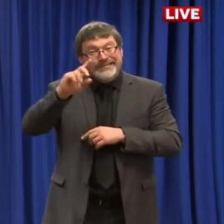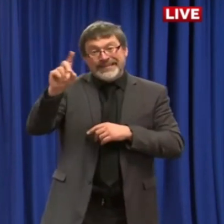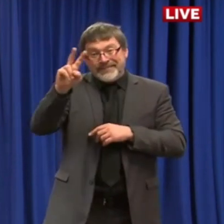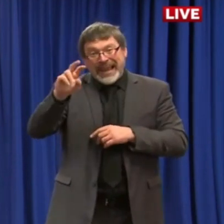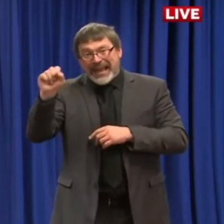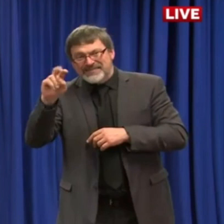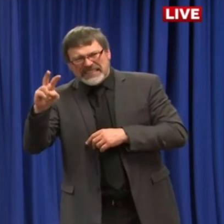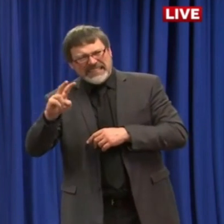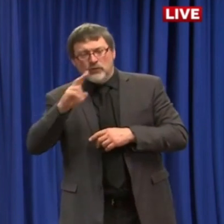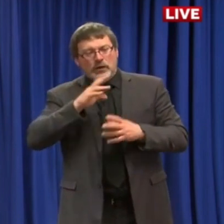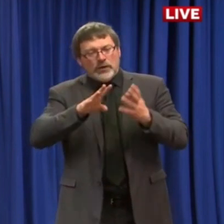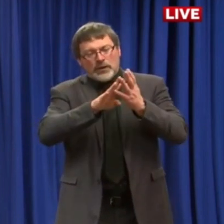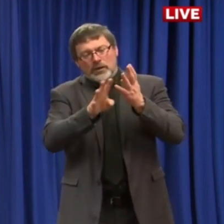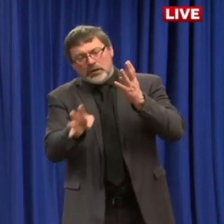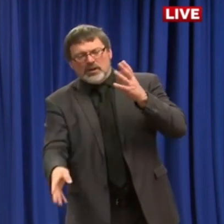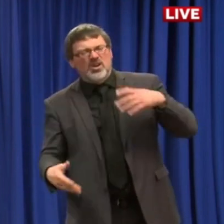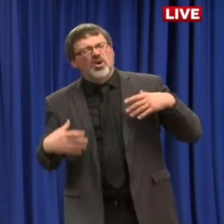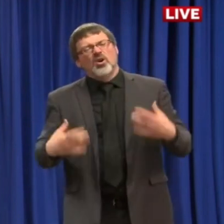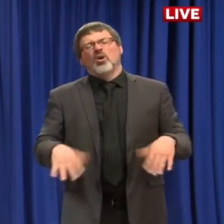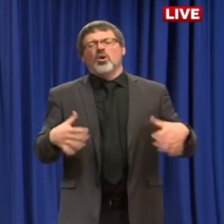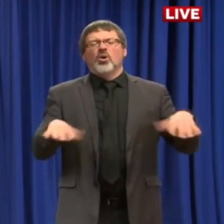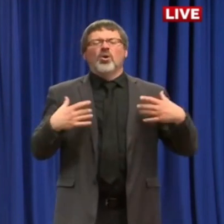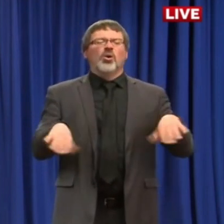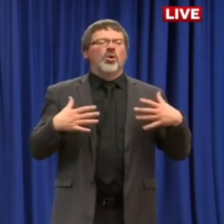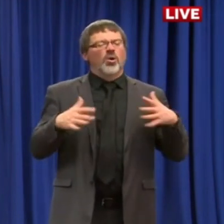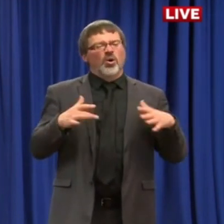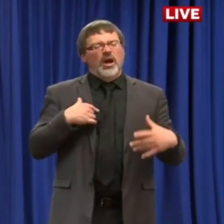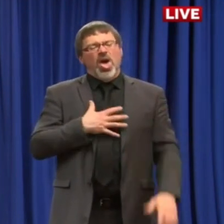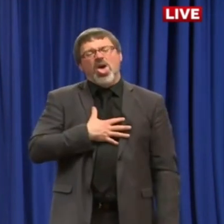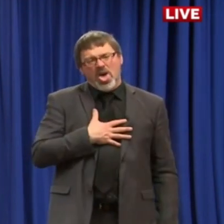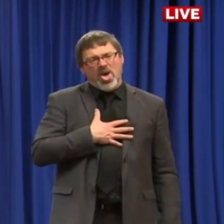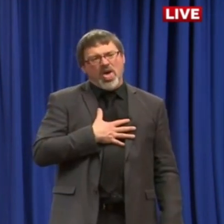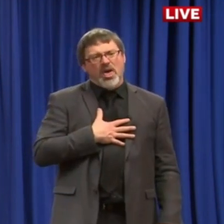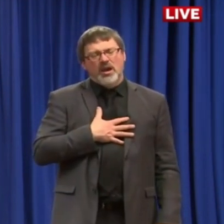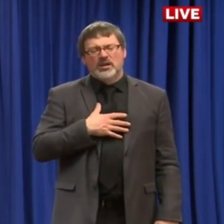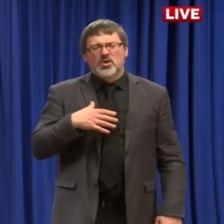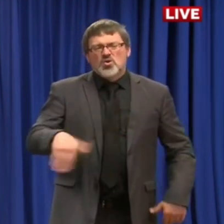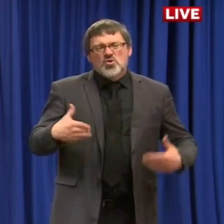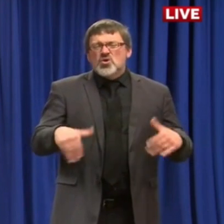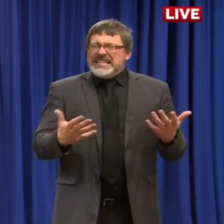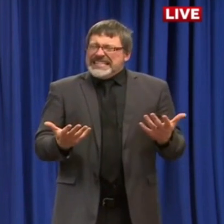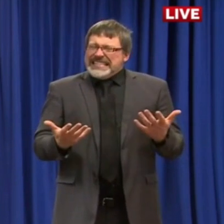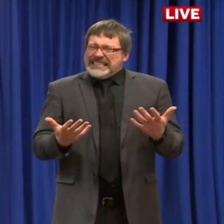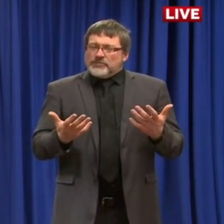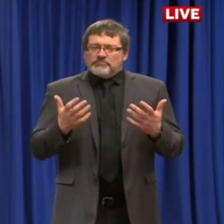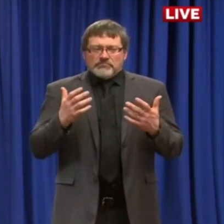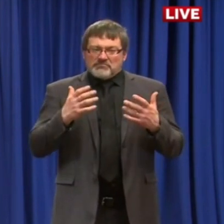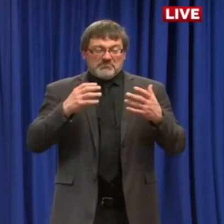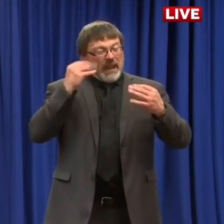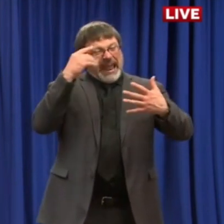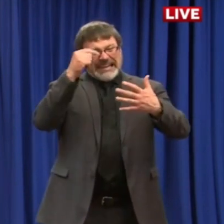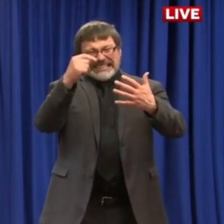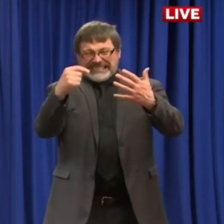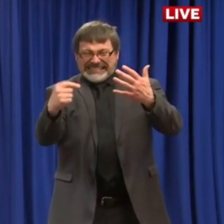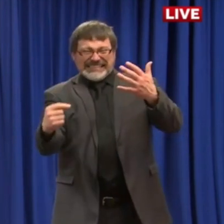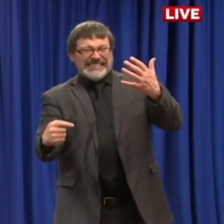mean, we keep going down a path, and this has really compounded itself. A lot of people will tell you that when you add all that up, you've heard